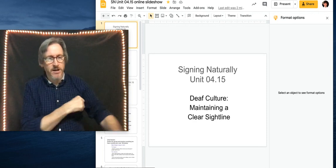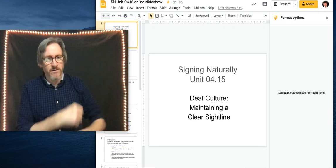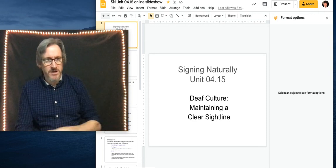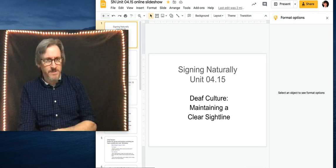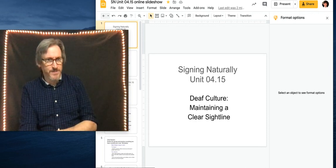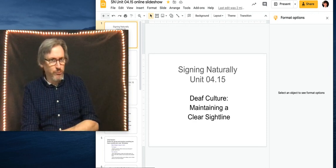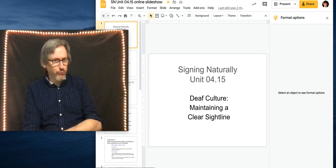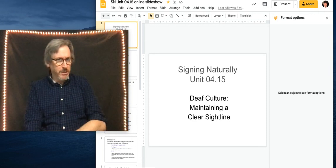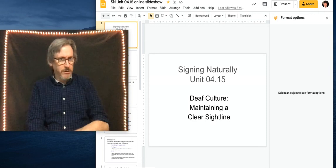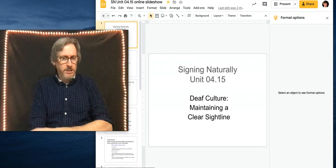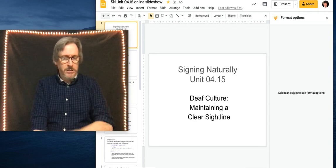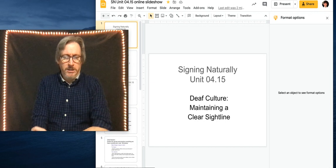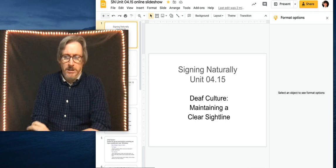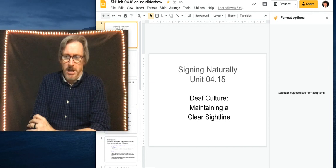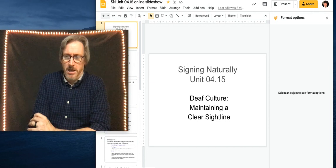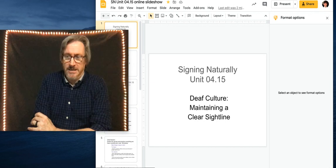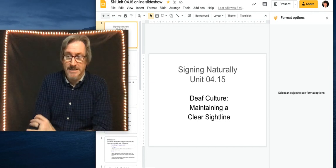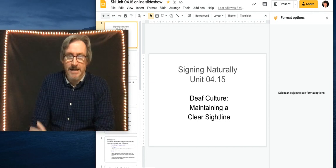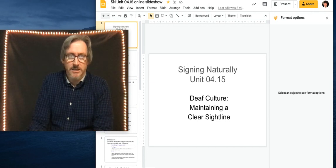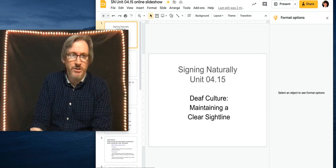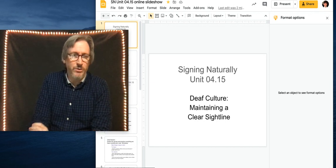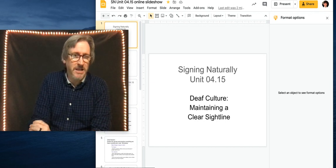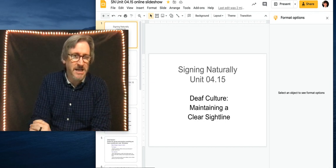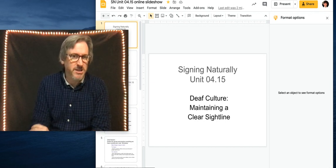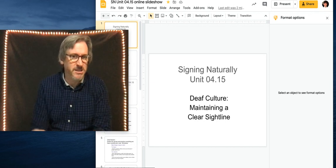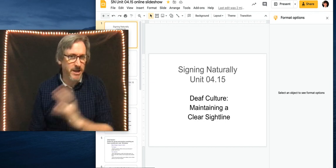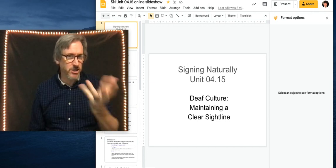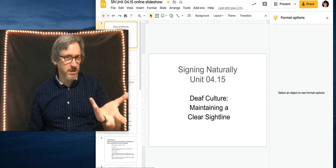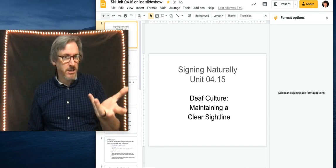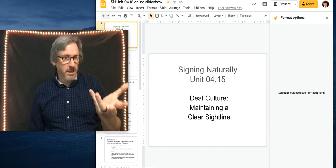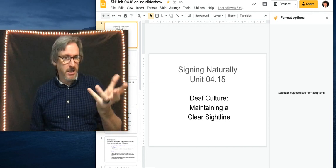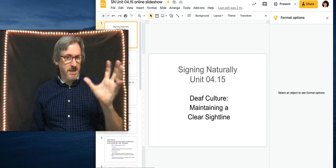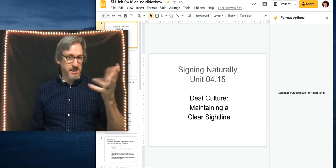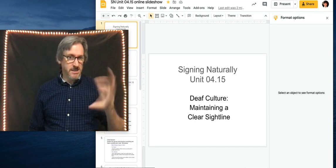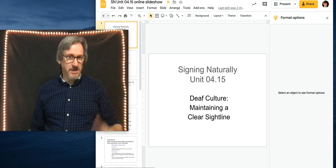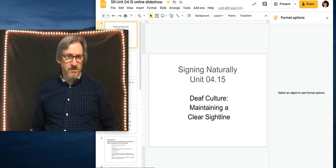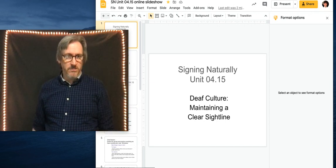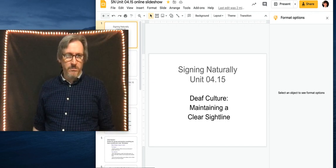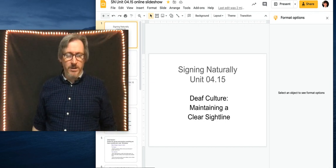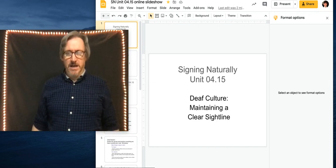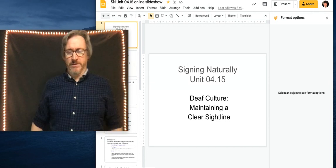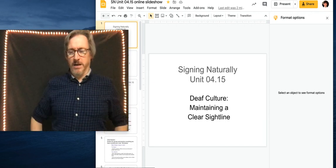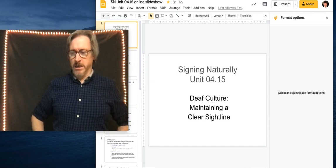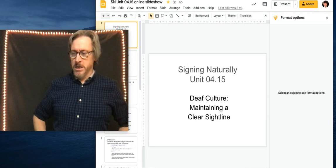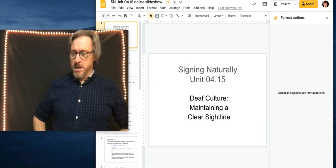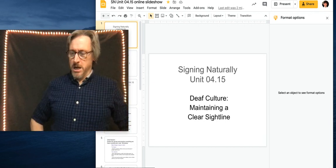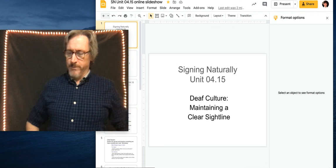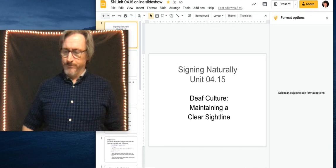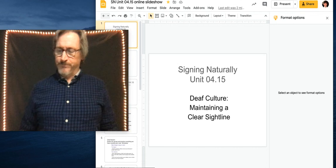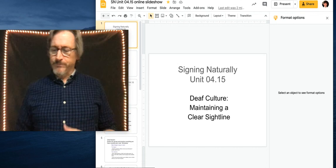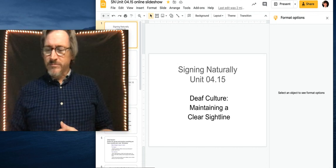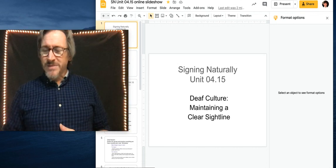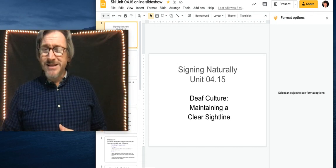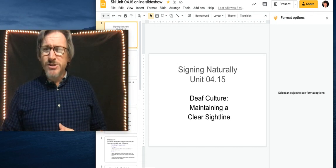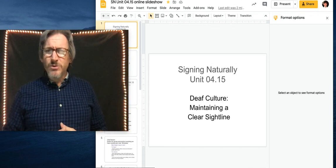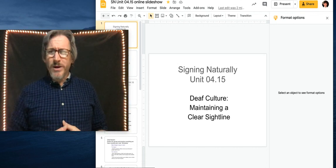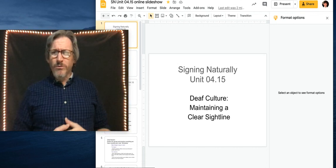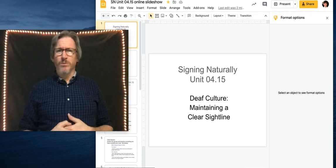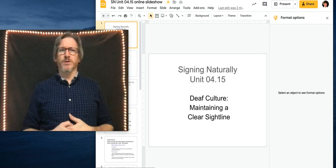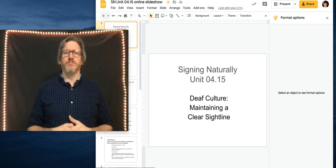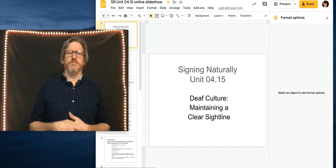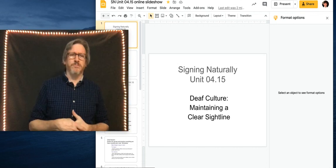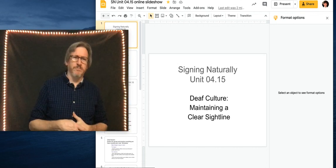that can oftentimes be a real ding to class participation in classes that really count that a lot. It's also